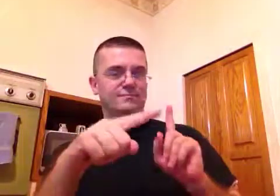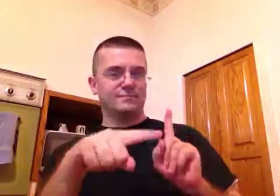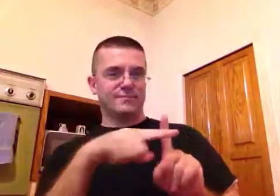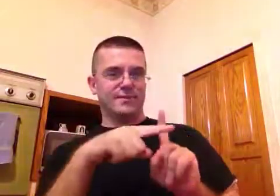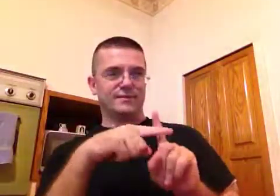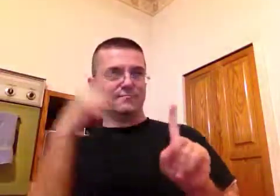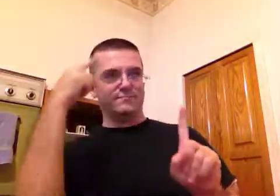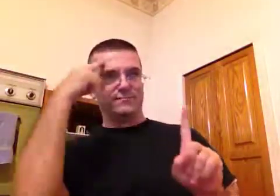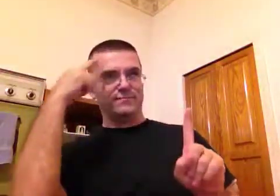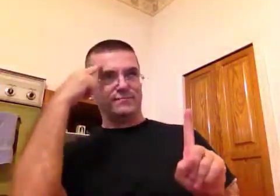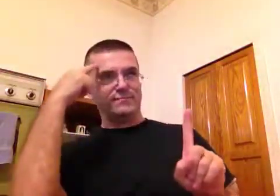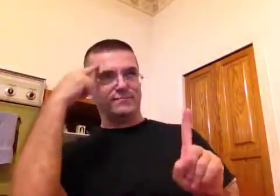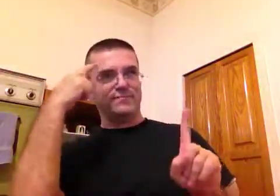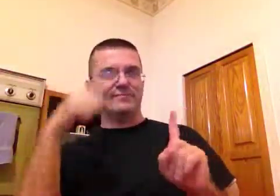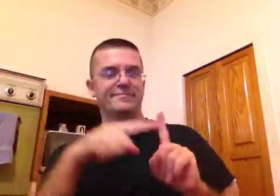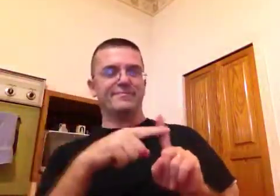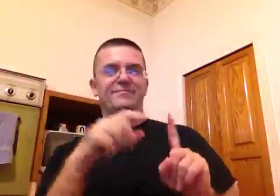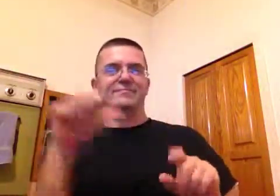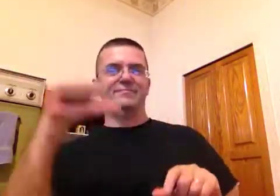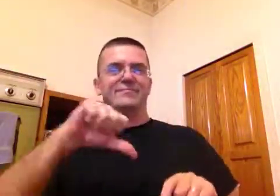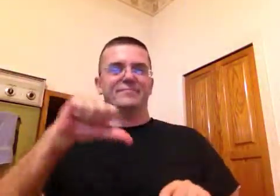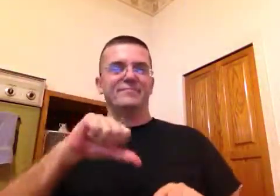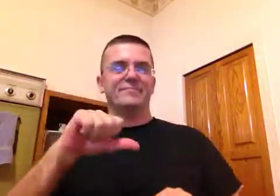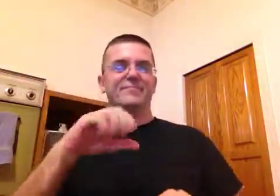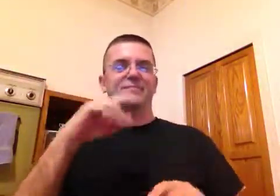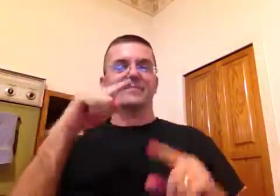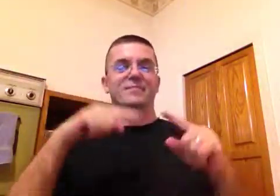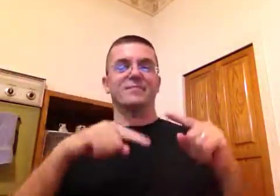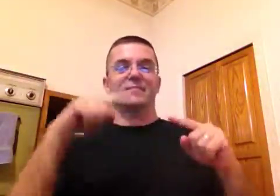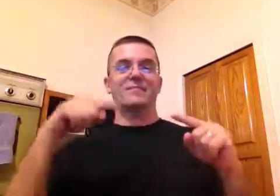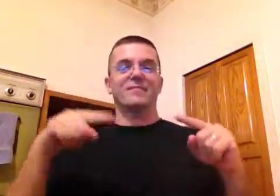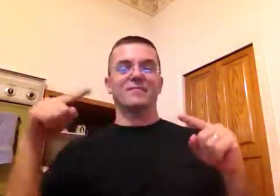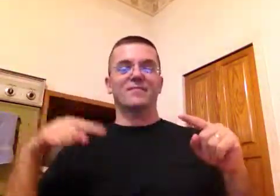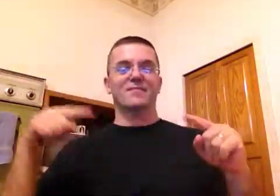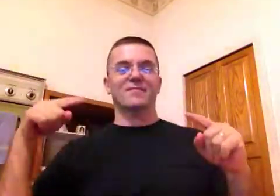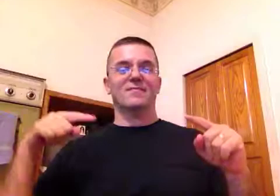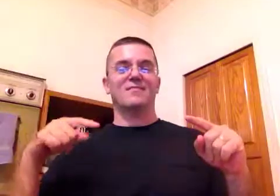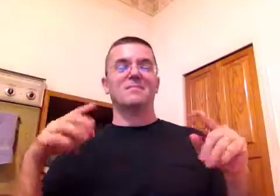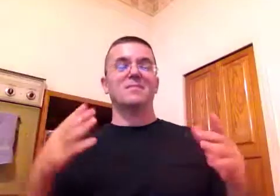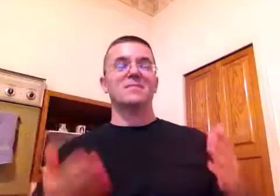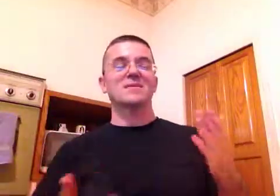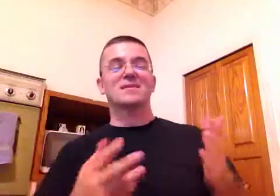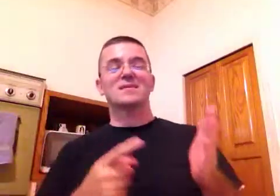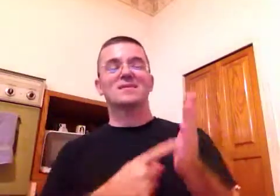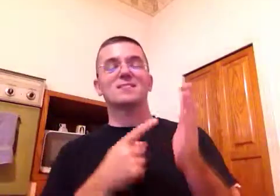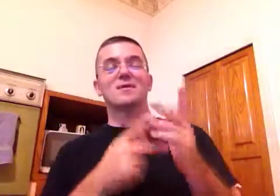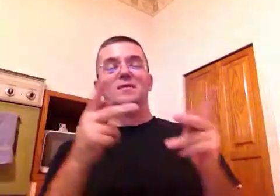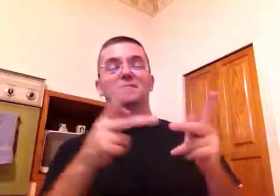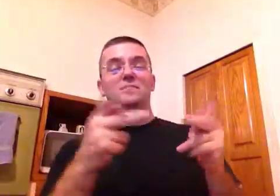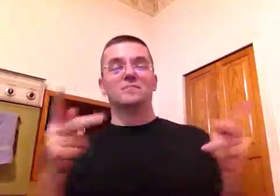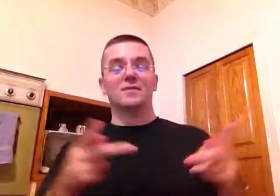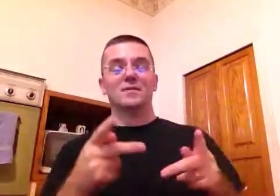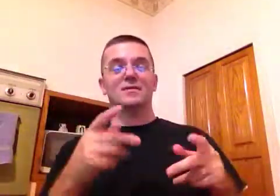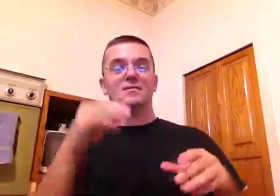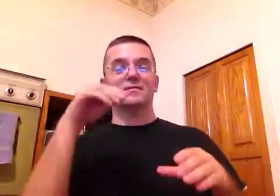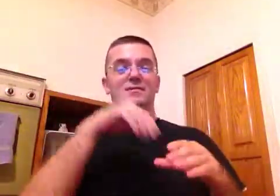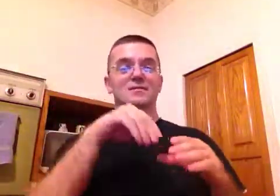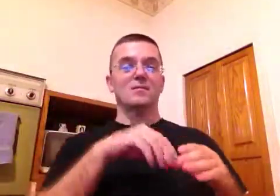annuity. Variable annuities have a place occasionally, but that's at least a mutual fund inside of an annuity.